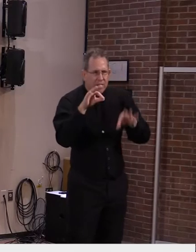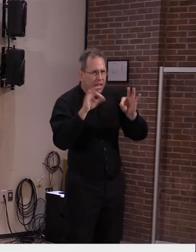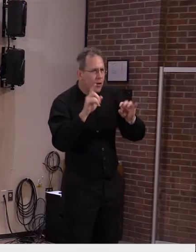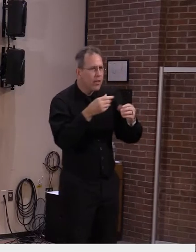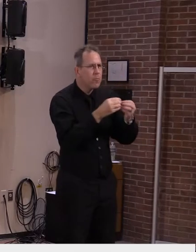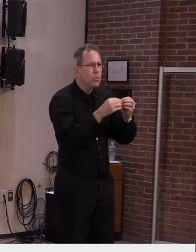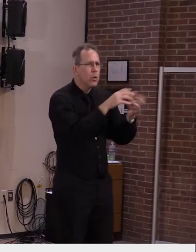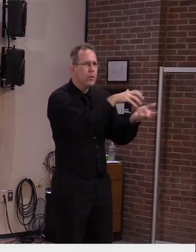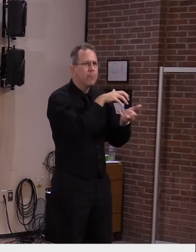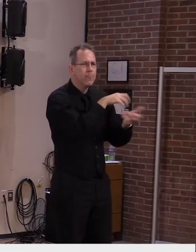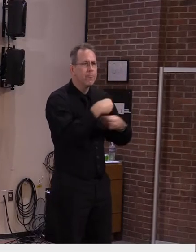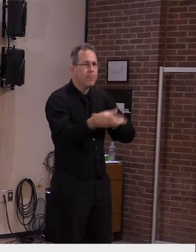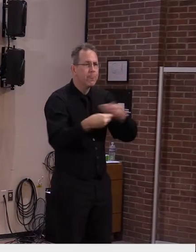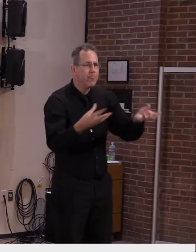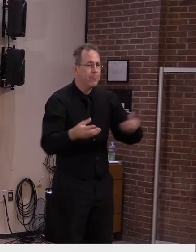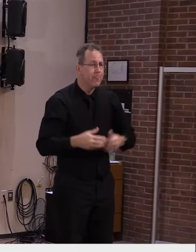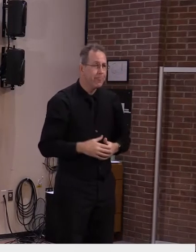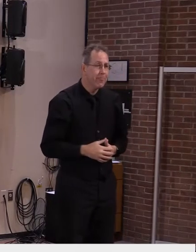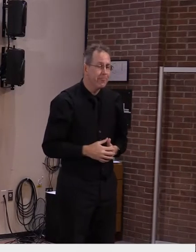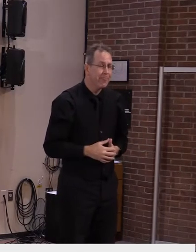tests into Vermont.